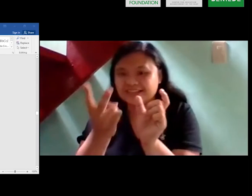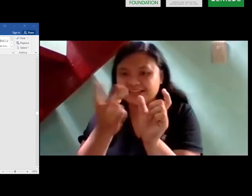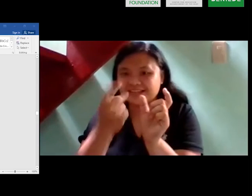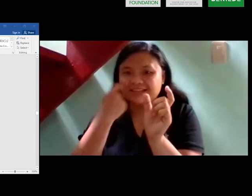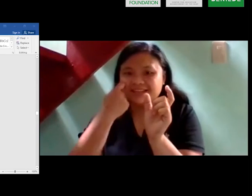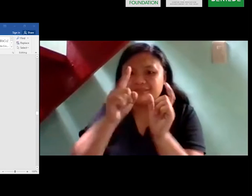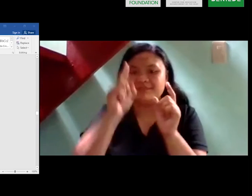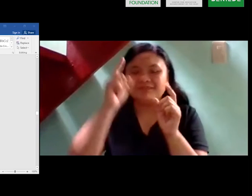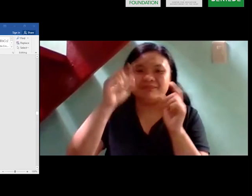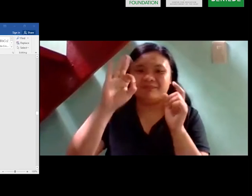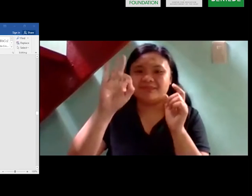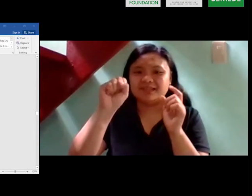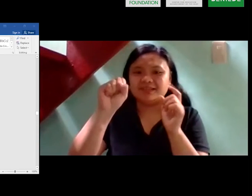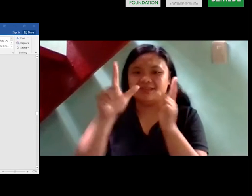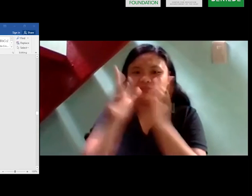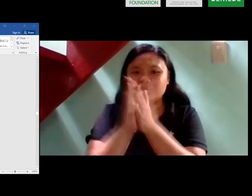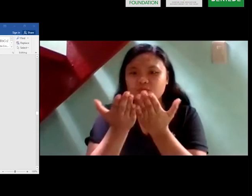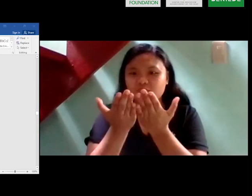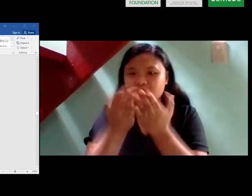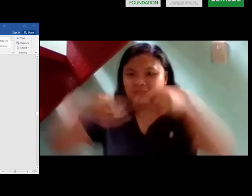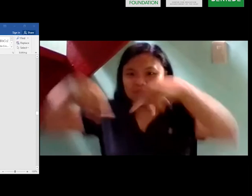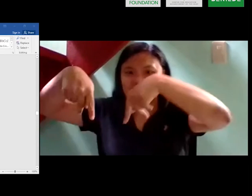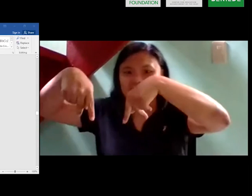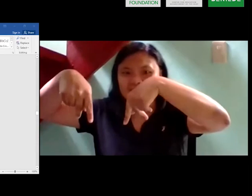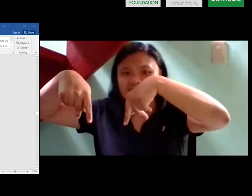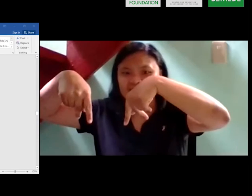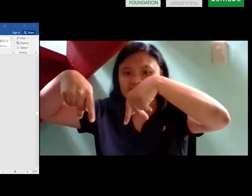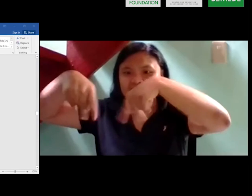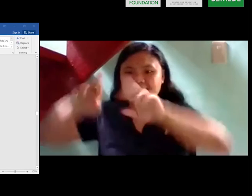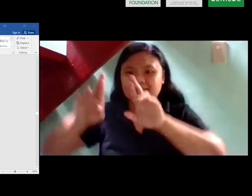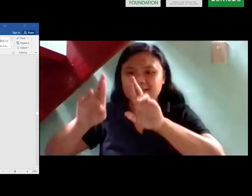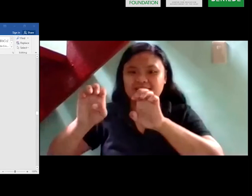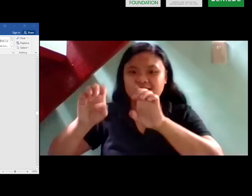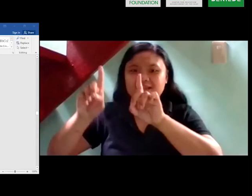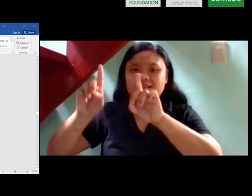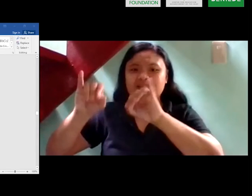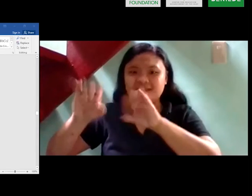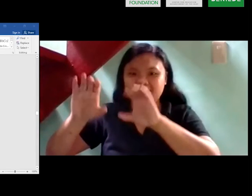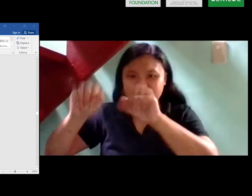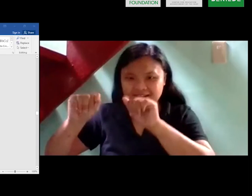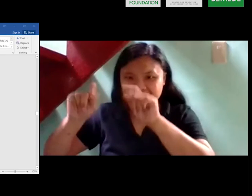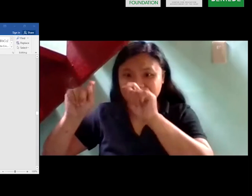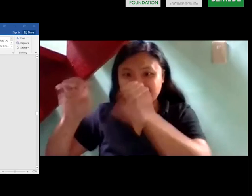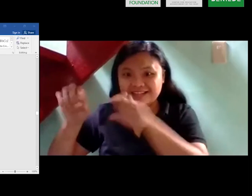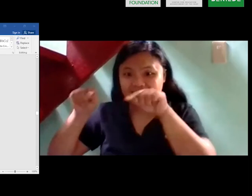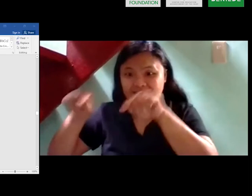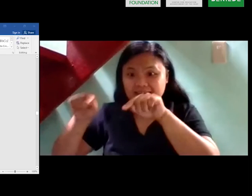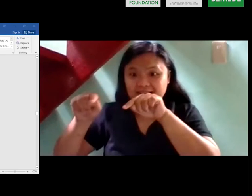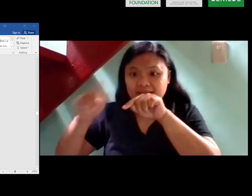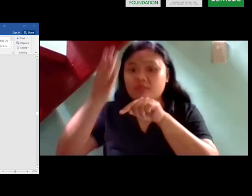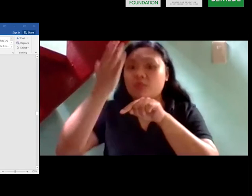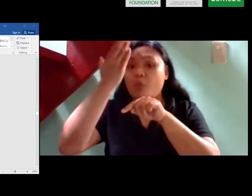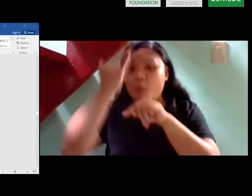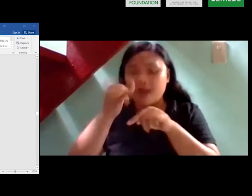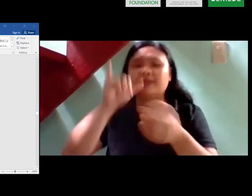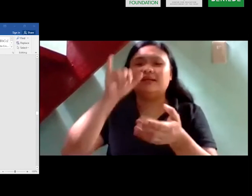and then we have two predicates in that one sentence, right? But it's separate. Yeah. So we have two predicates, but are